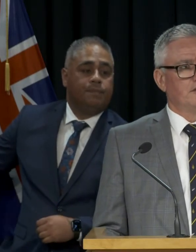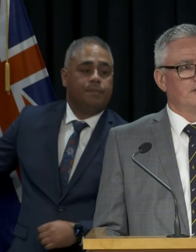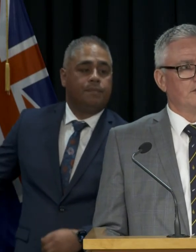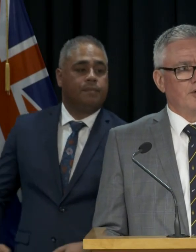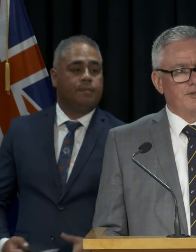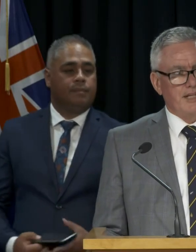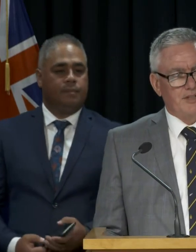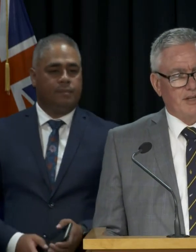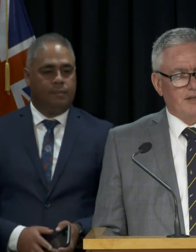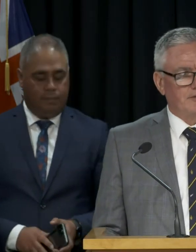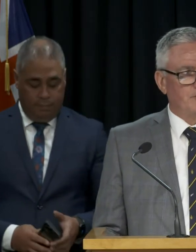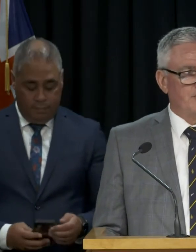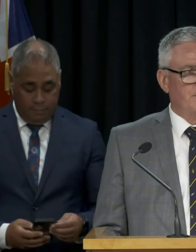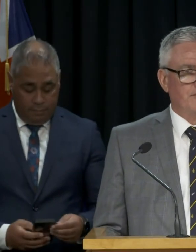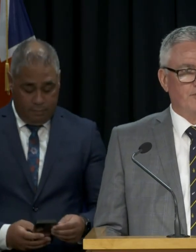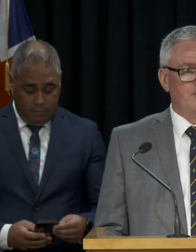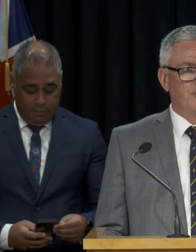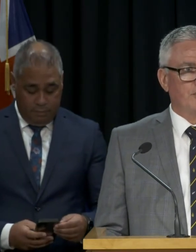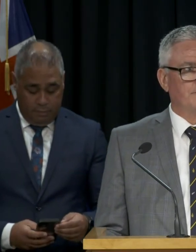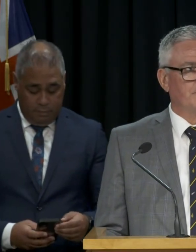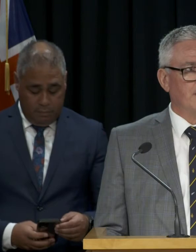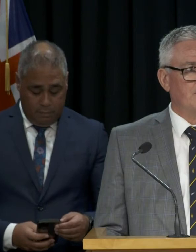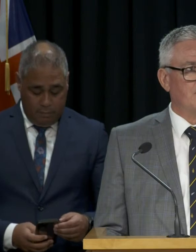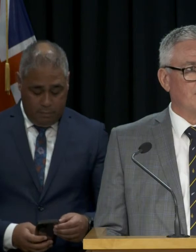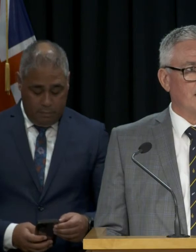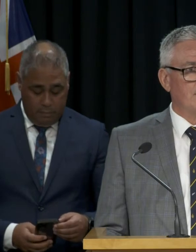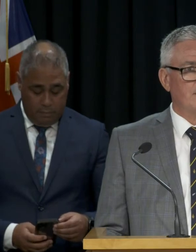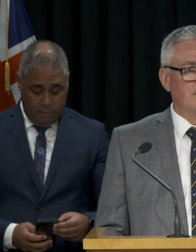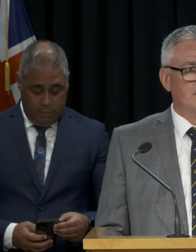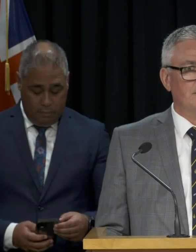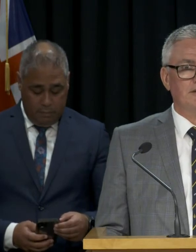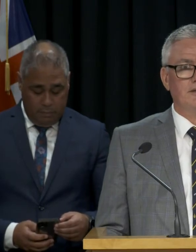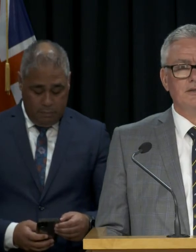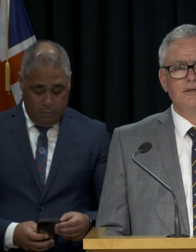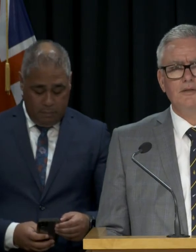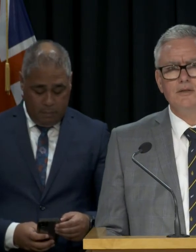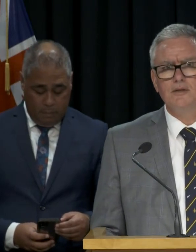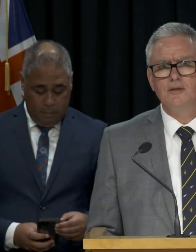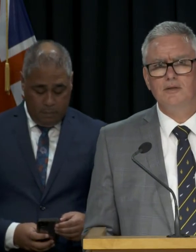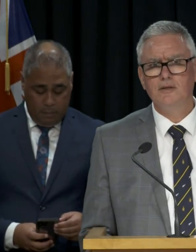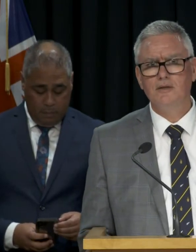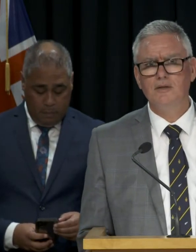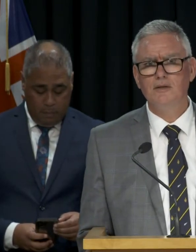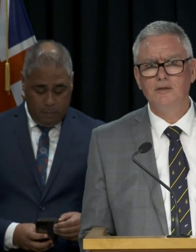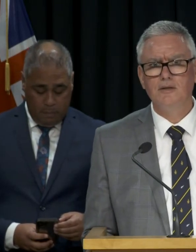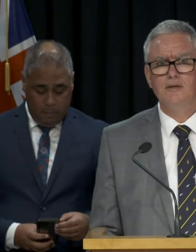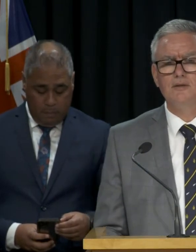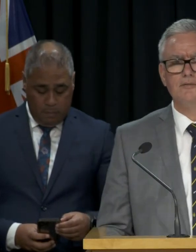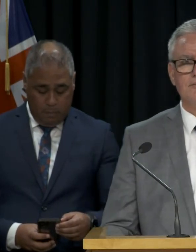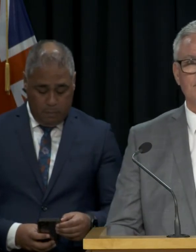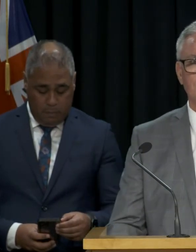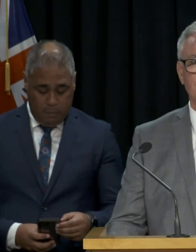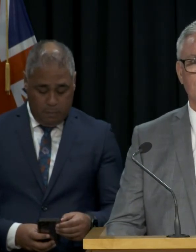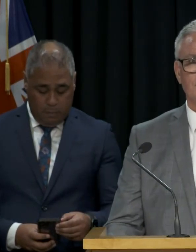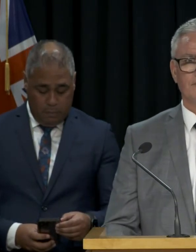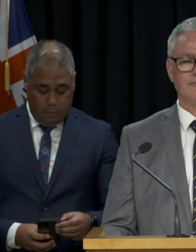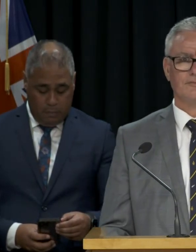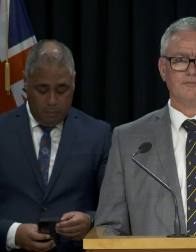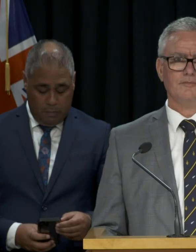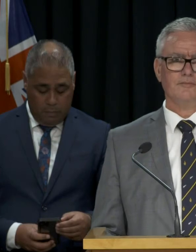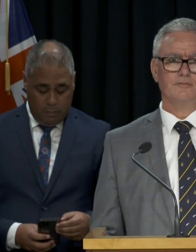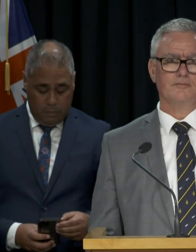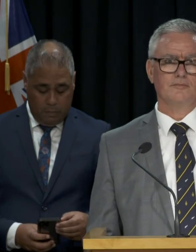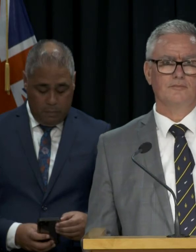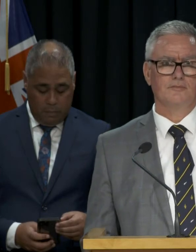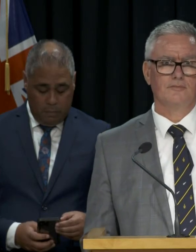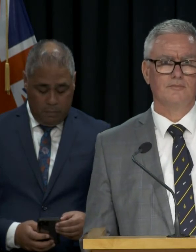still stand? Well, that's a question for Stuart Nash to answer. Were you as upfront with voters as possible about turning down